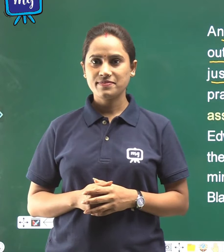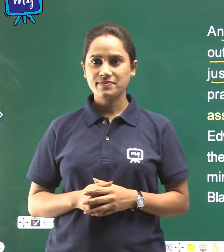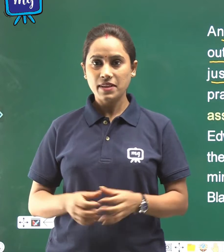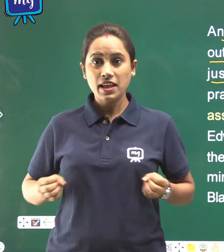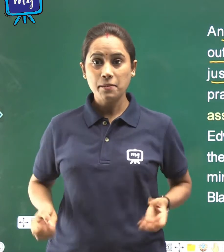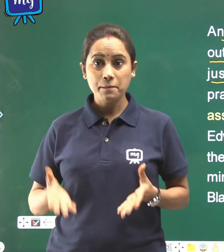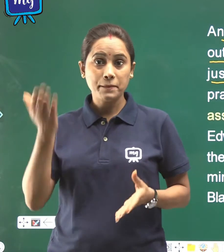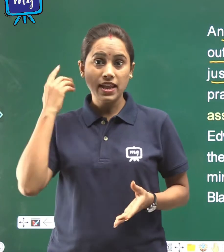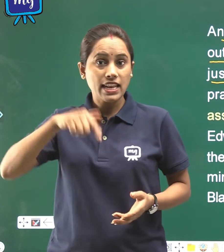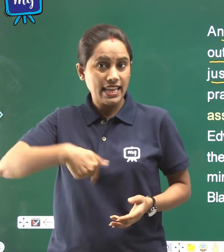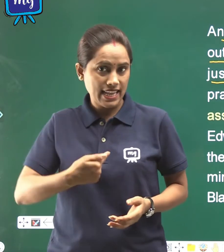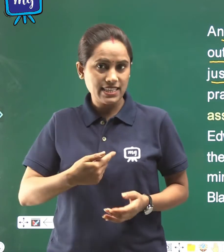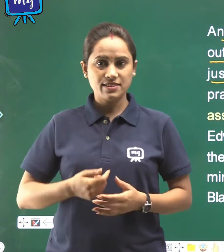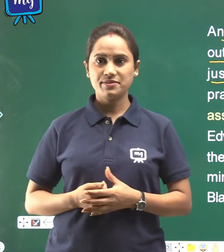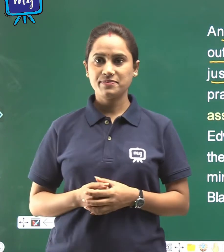begun his